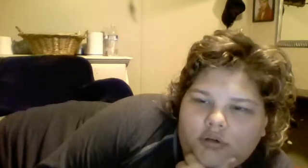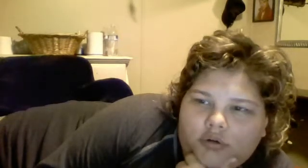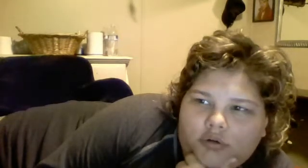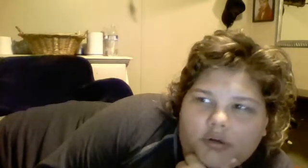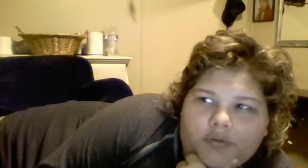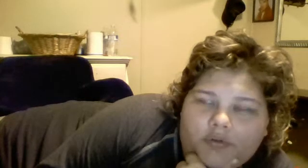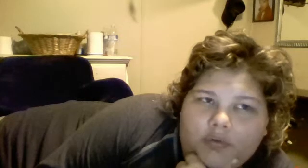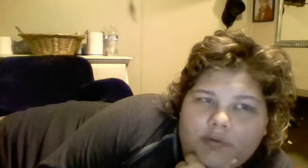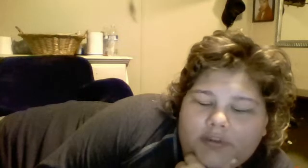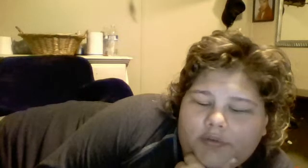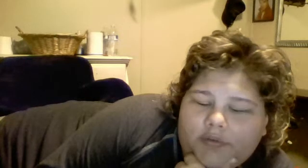Or listen to if you got the CDs.